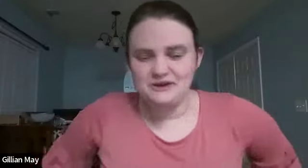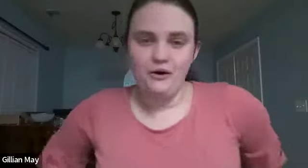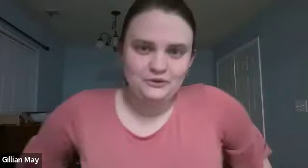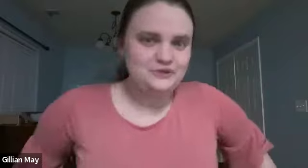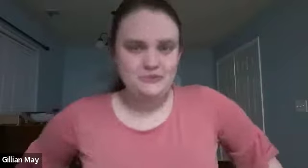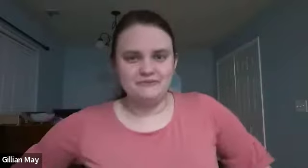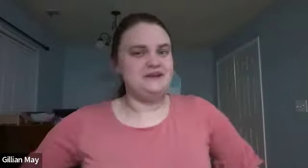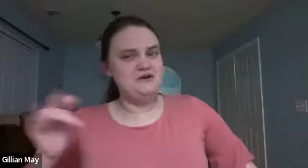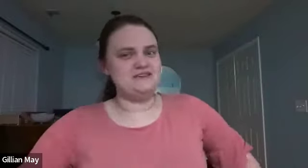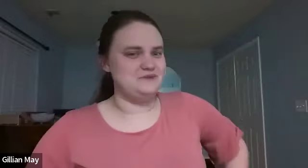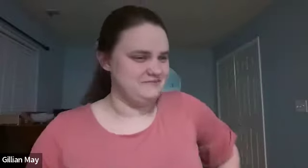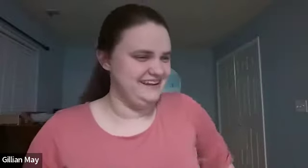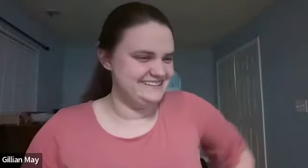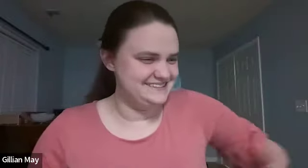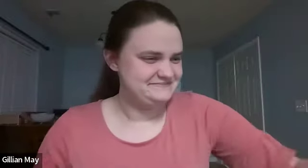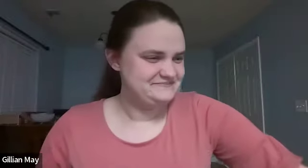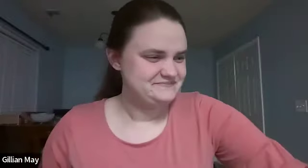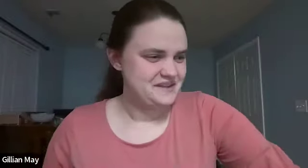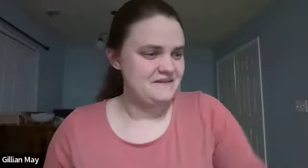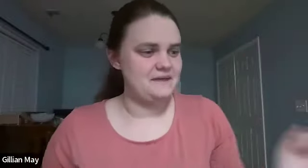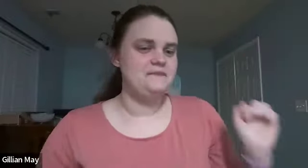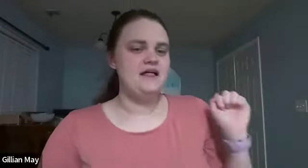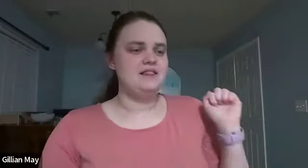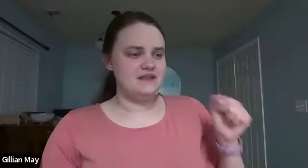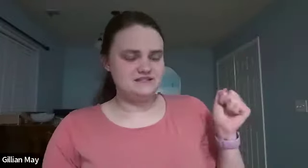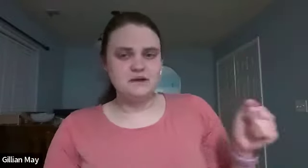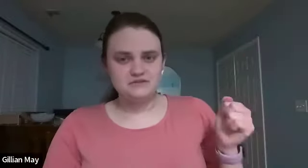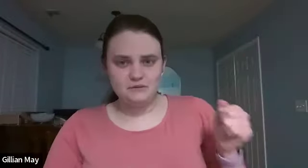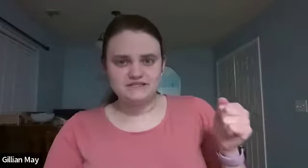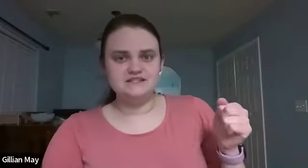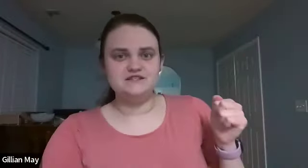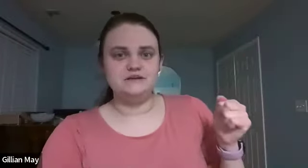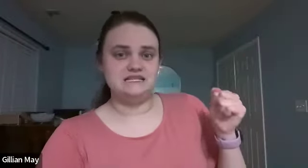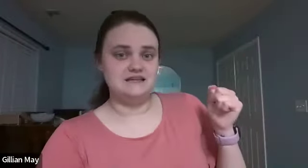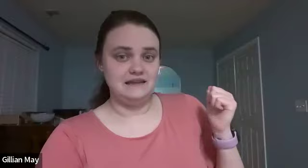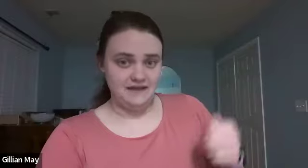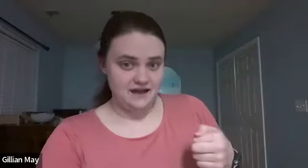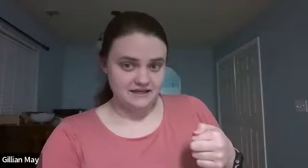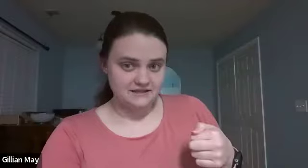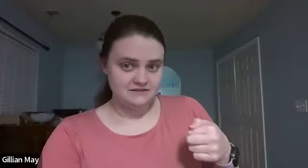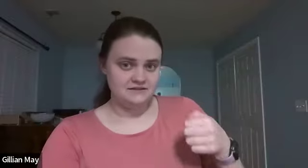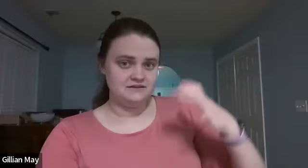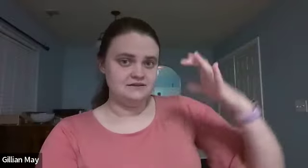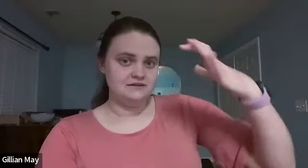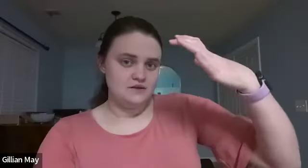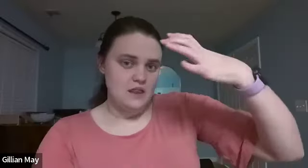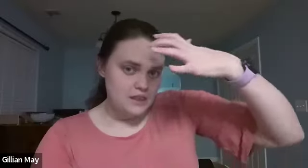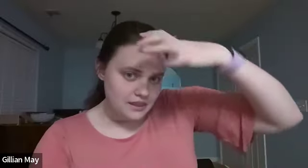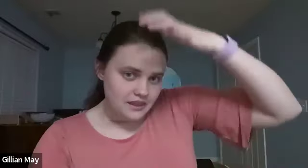a whole new one. We know this one. All right. Let's go back through what we did. So we did lion.